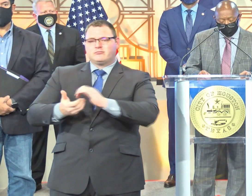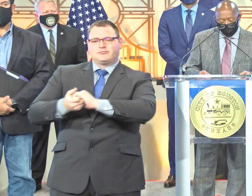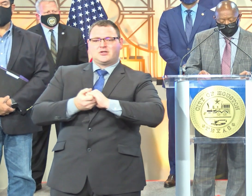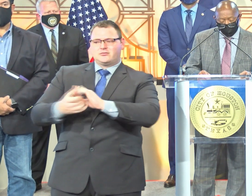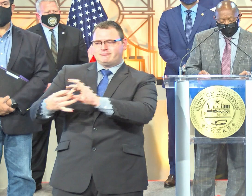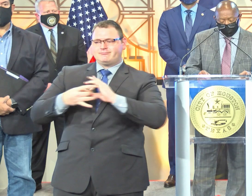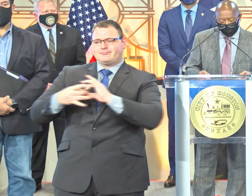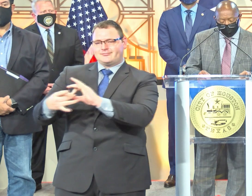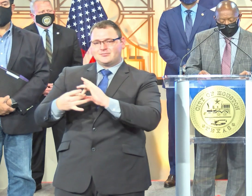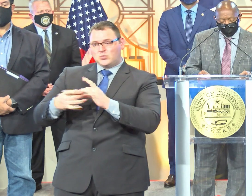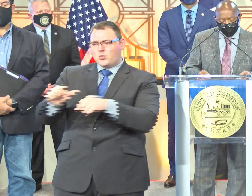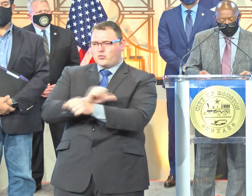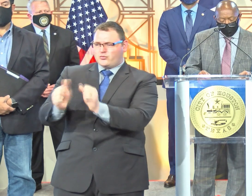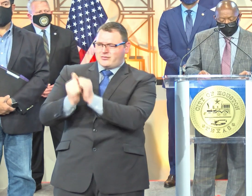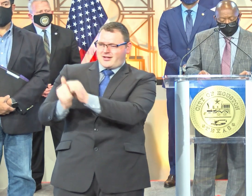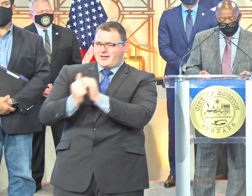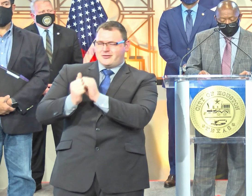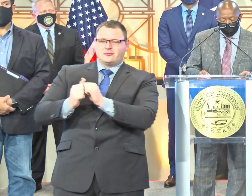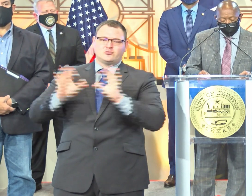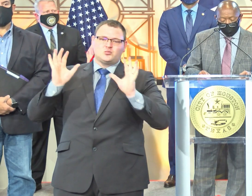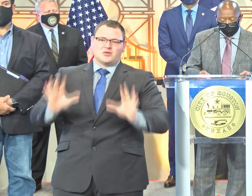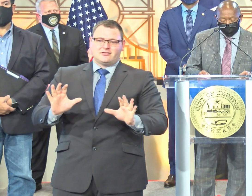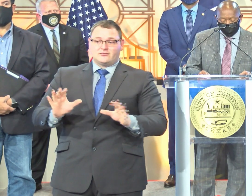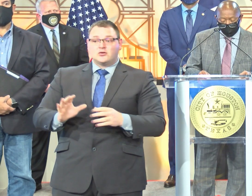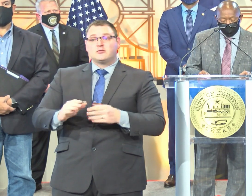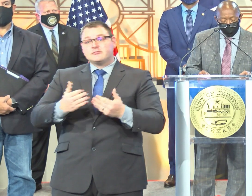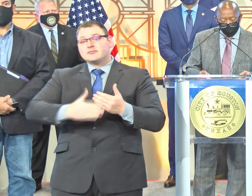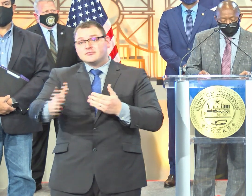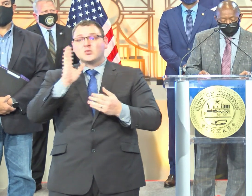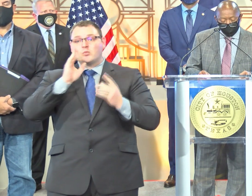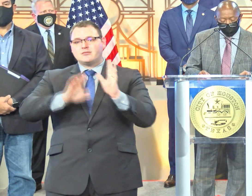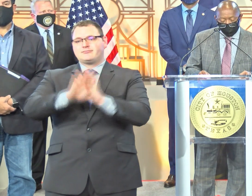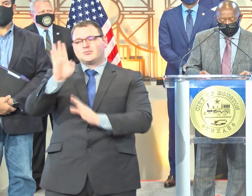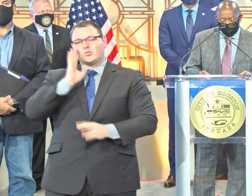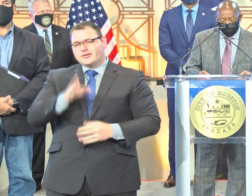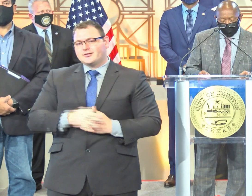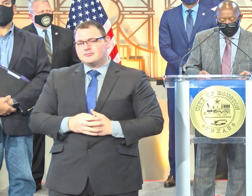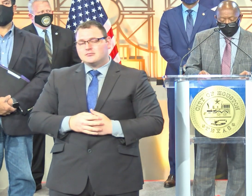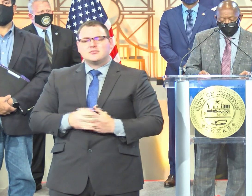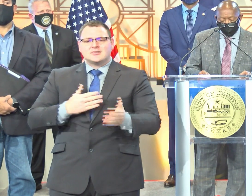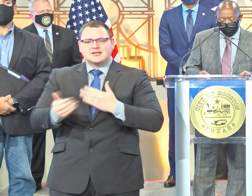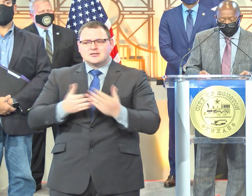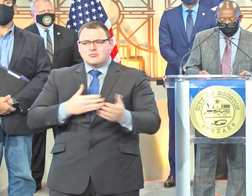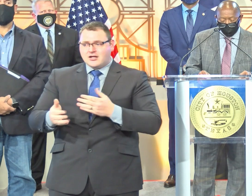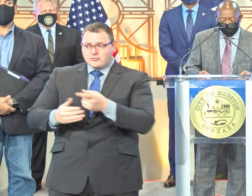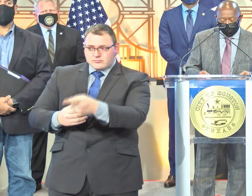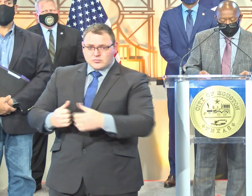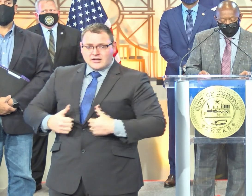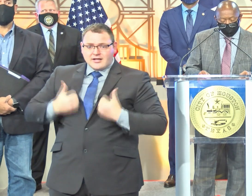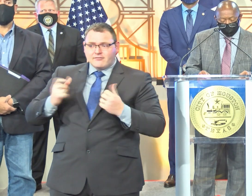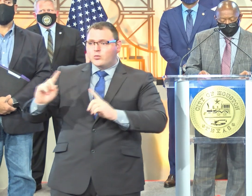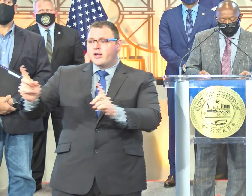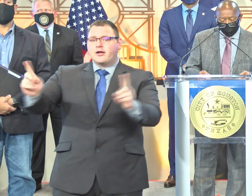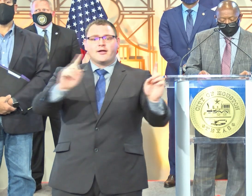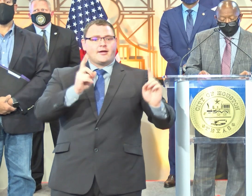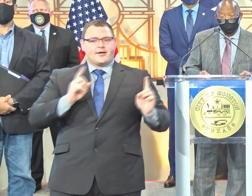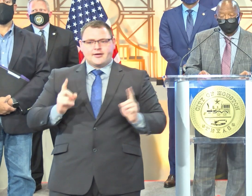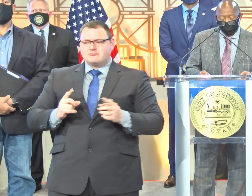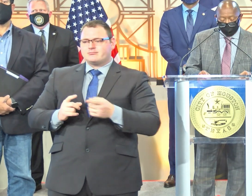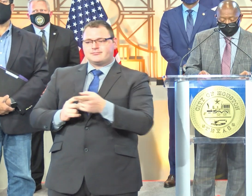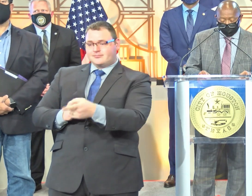enough for the county judge and the Harris County commissioners for partnering with the city. They've already, as of yesterday, approved $18